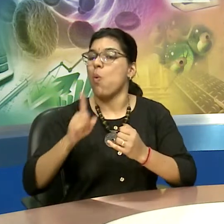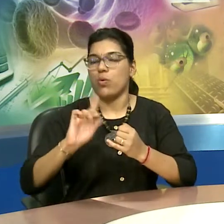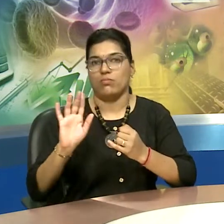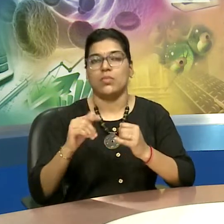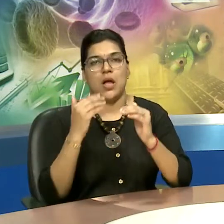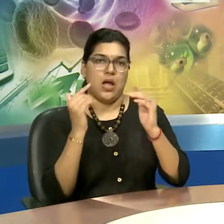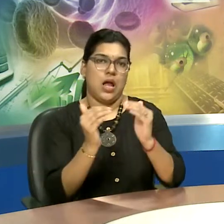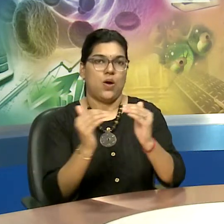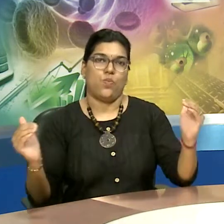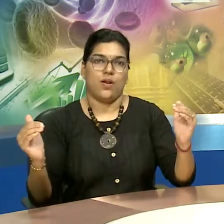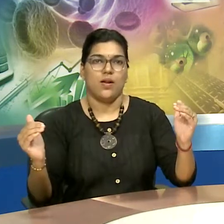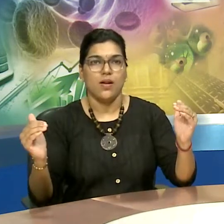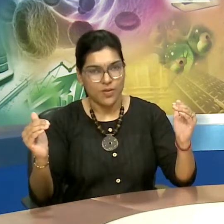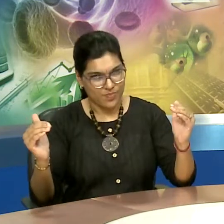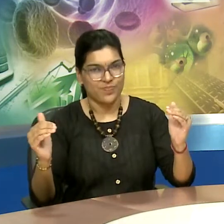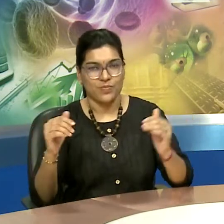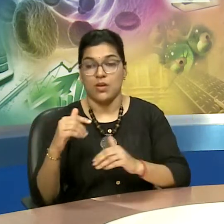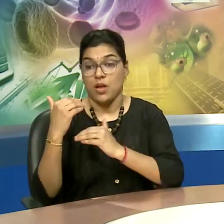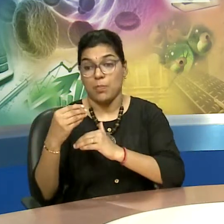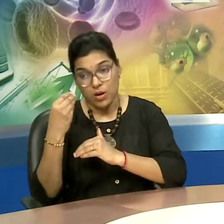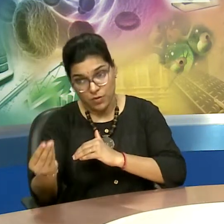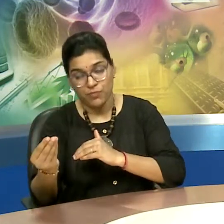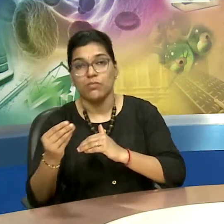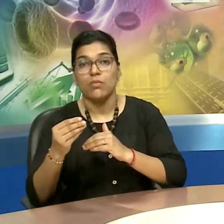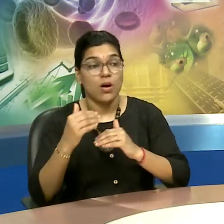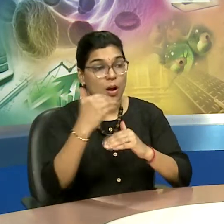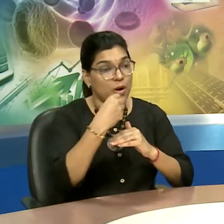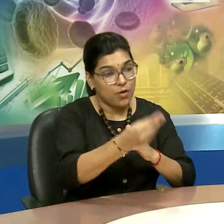powers by the Constitution as to be